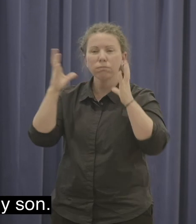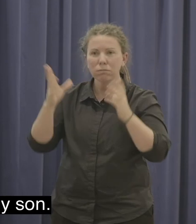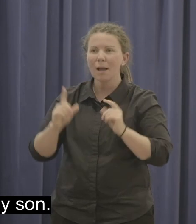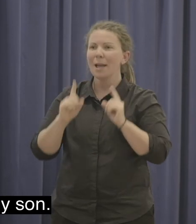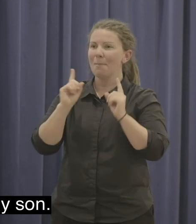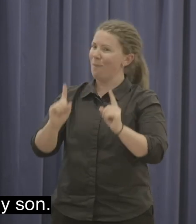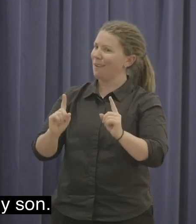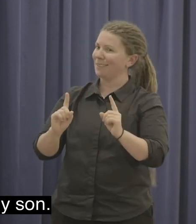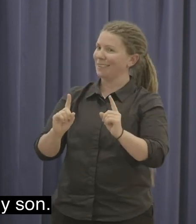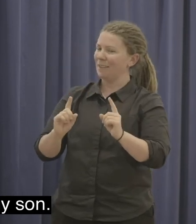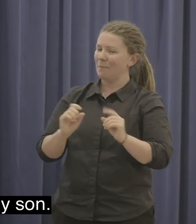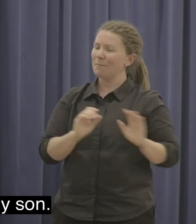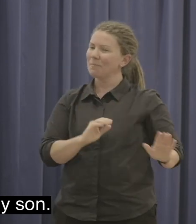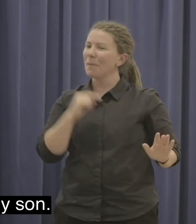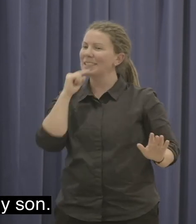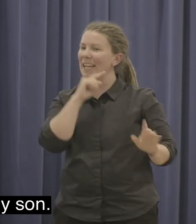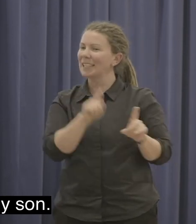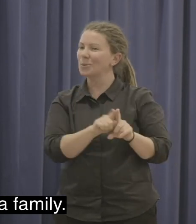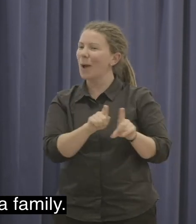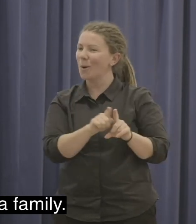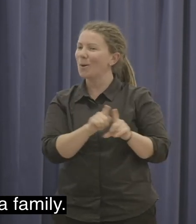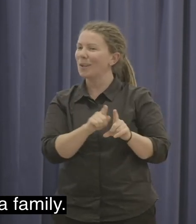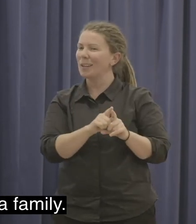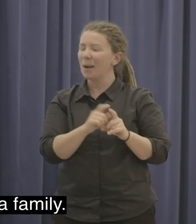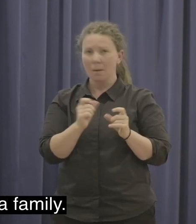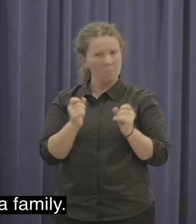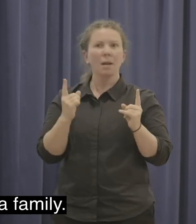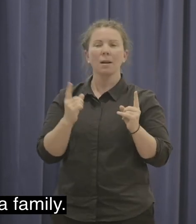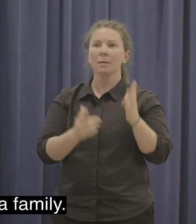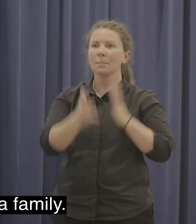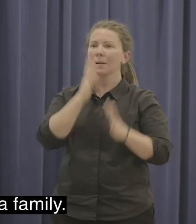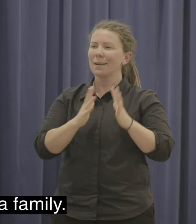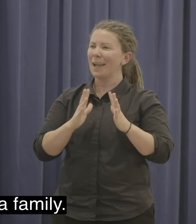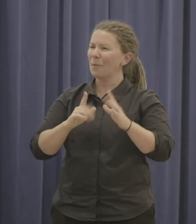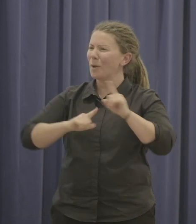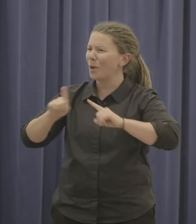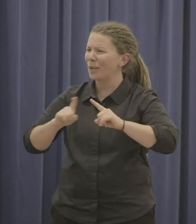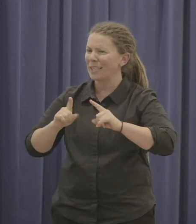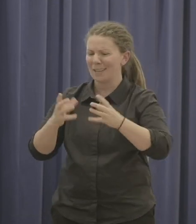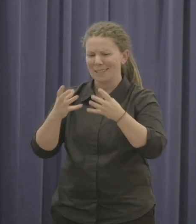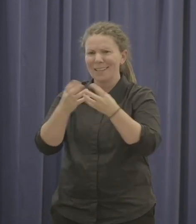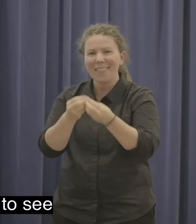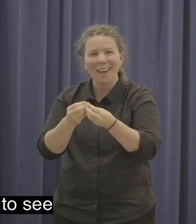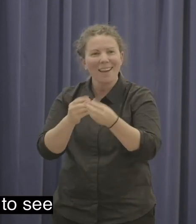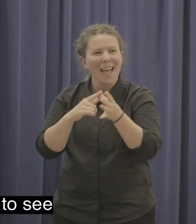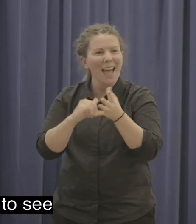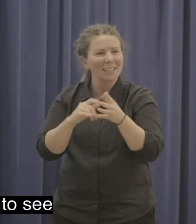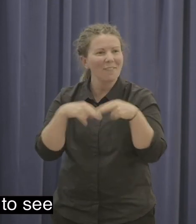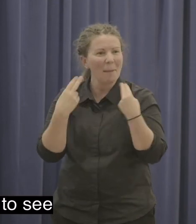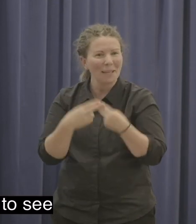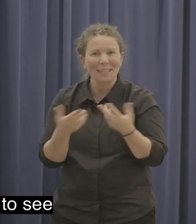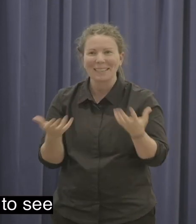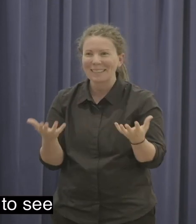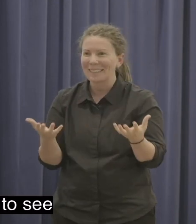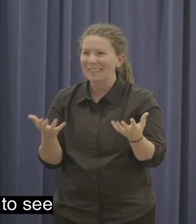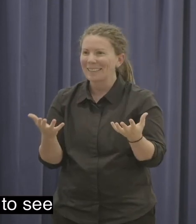they reignited interest for my son, and it was wonderful to learn as a family. I also believe it is